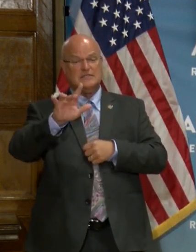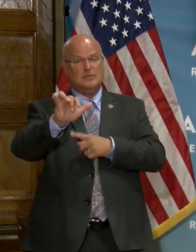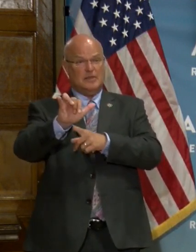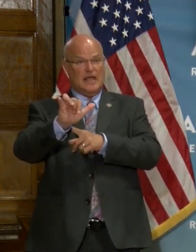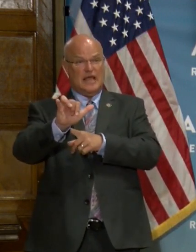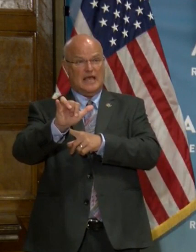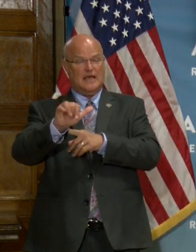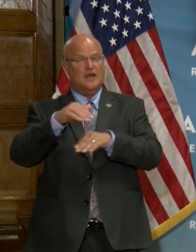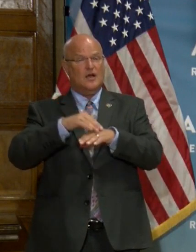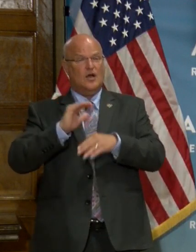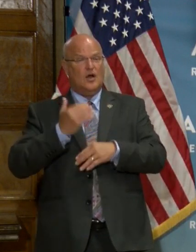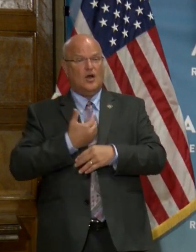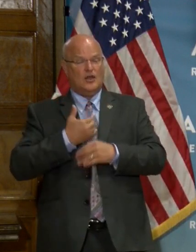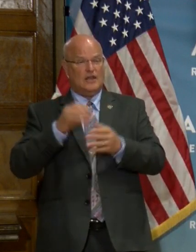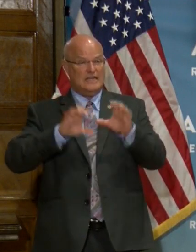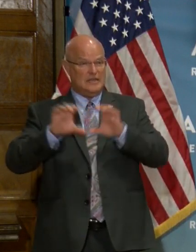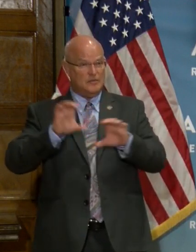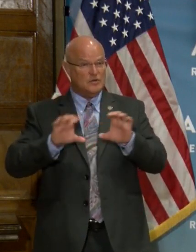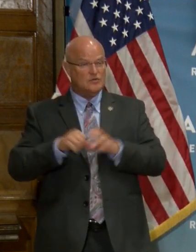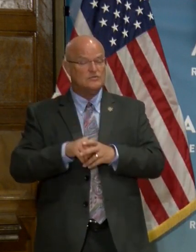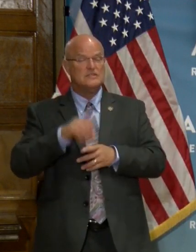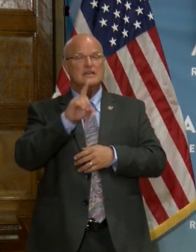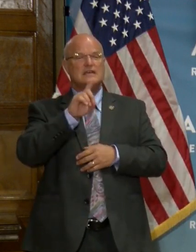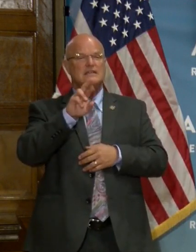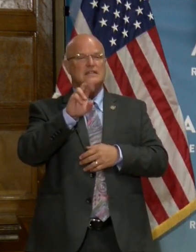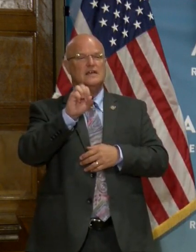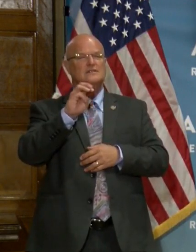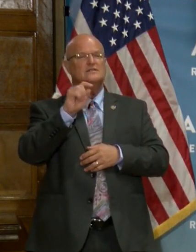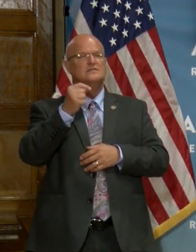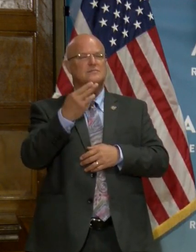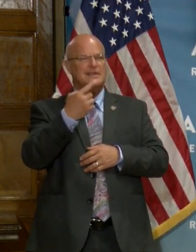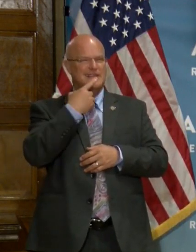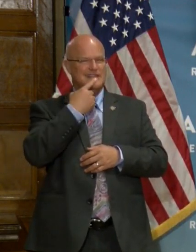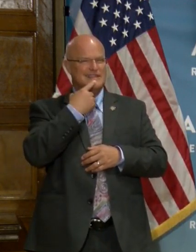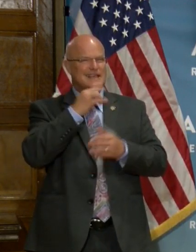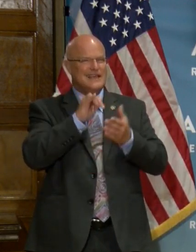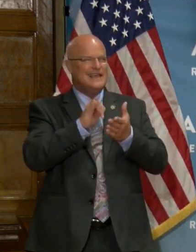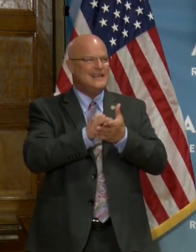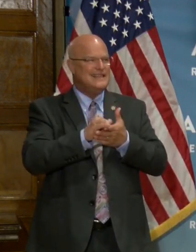our reagents. Dr. Smith mentioned the other day that we had